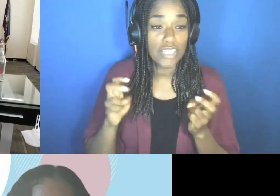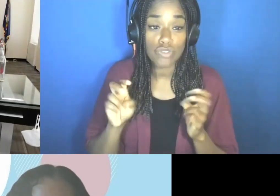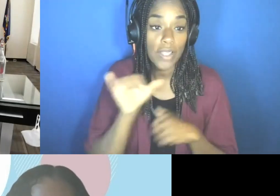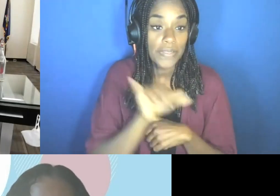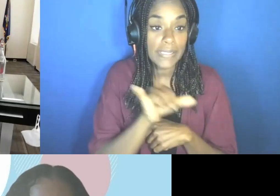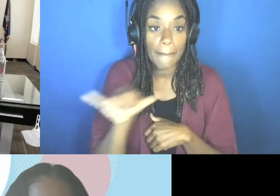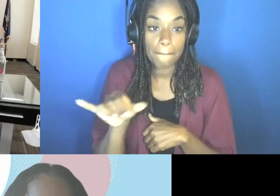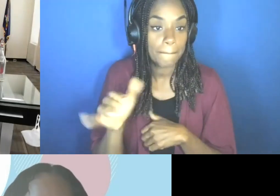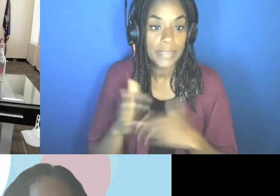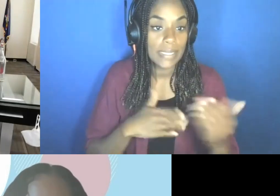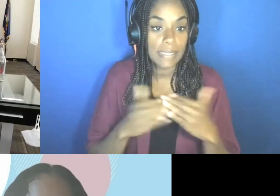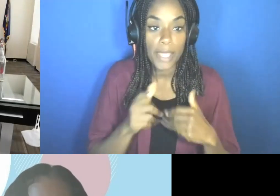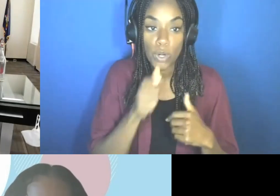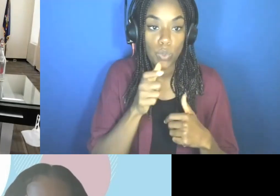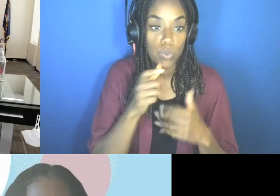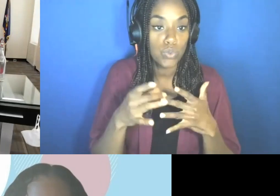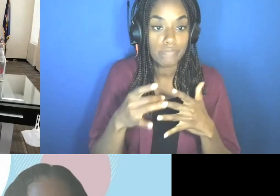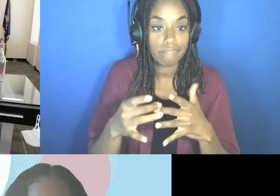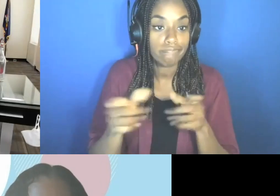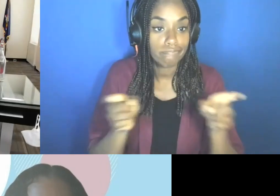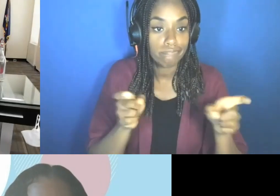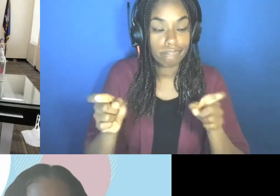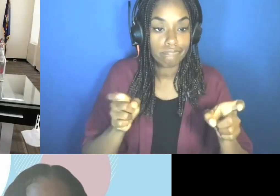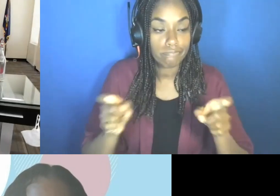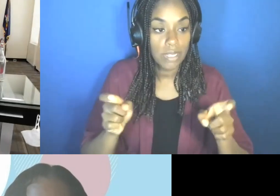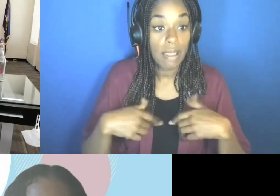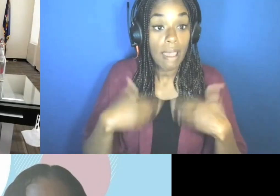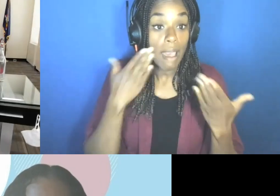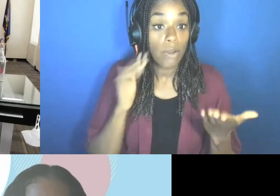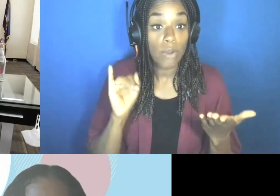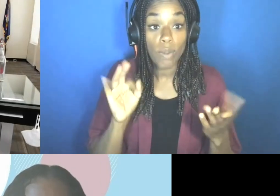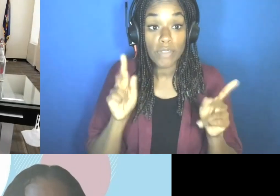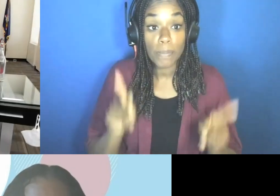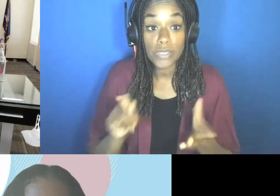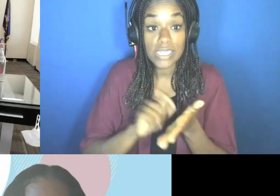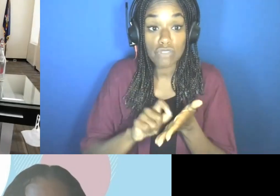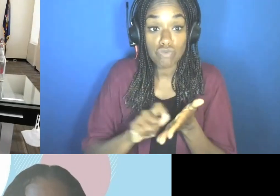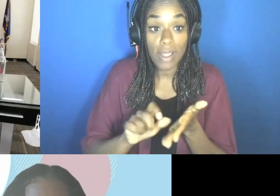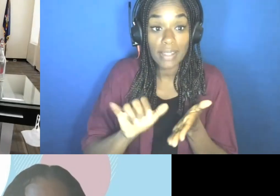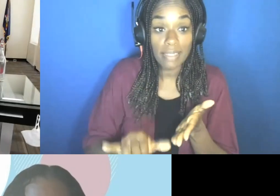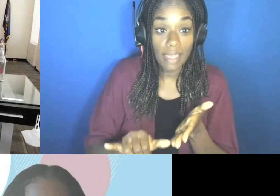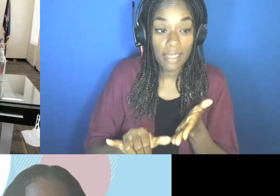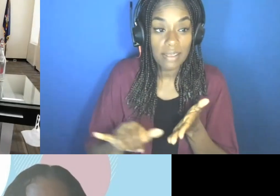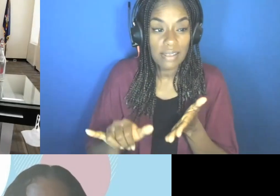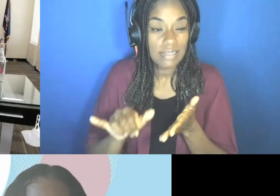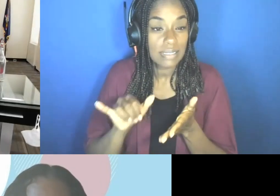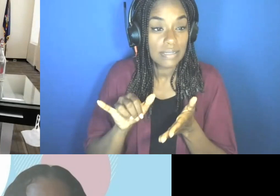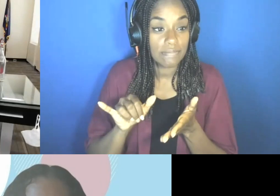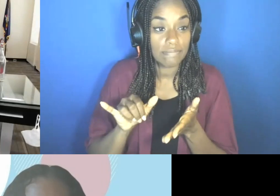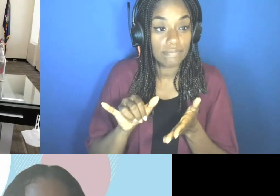the administration. And I don't know whether the person who wrote that in was thinking about